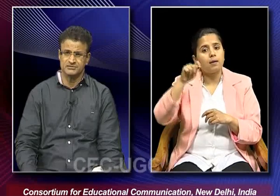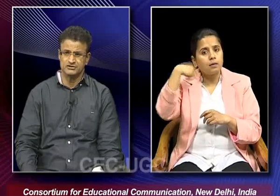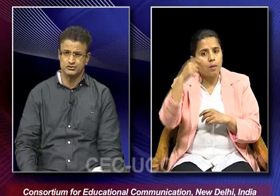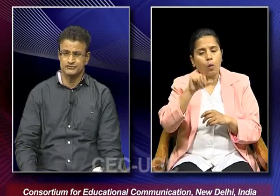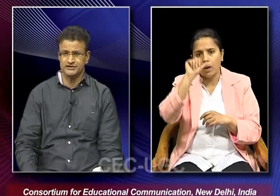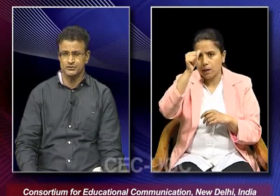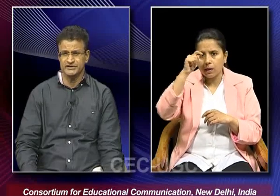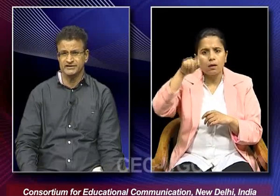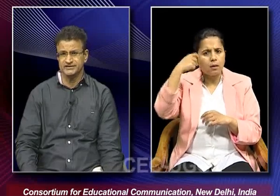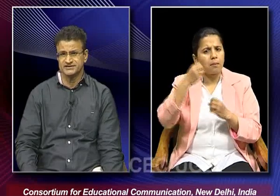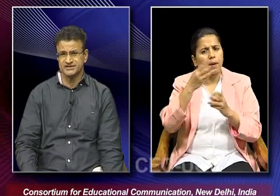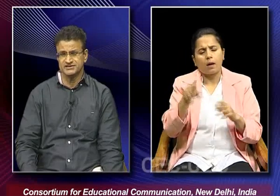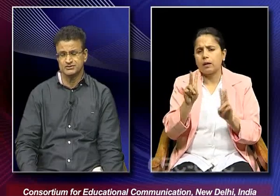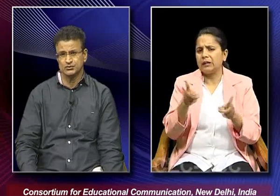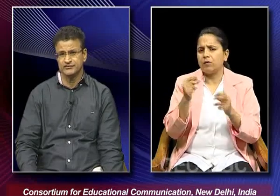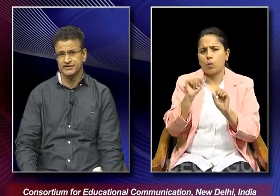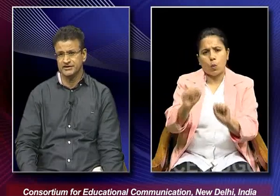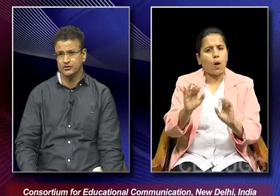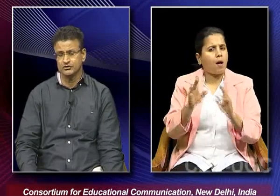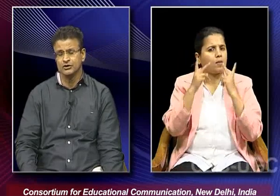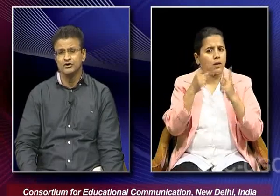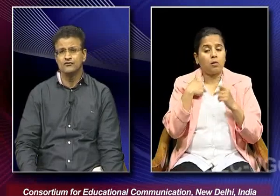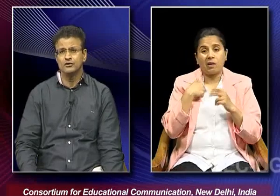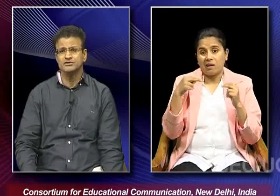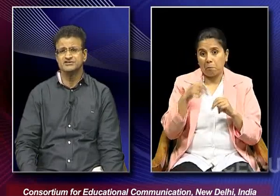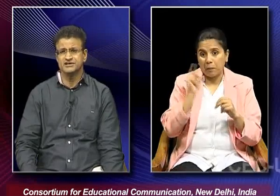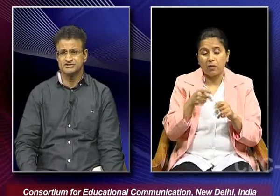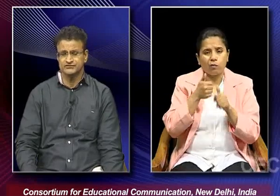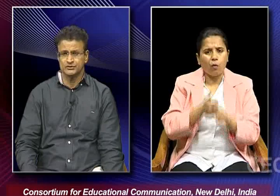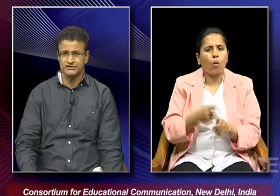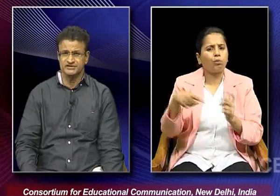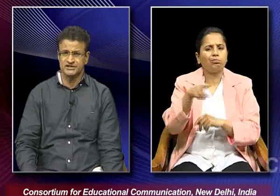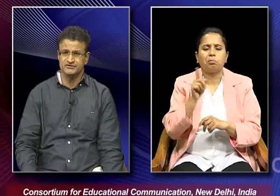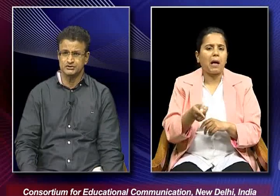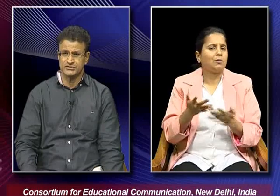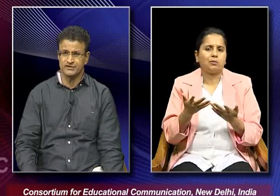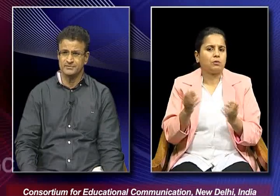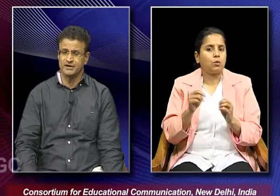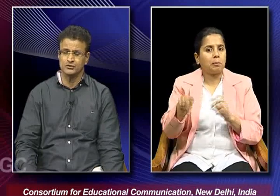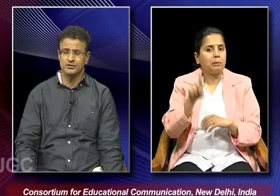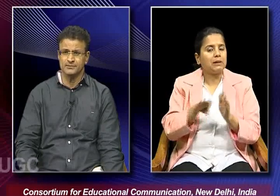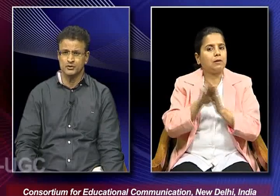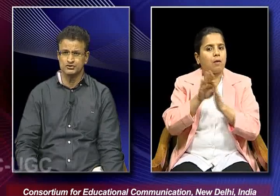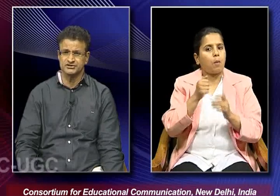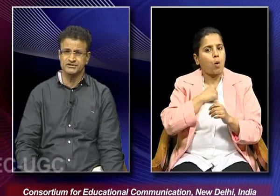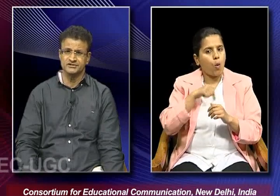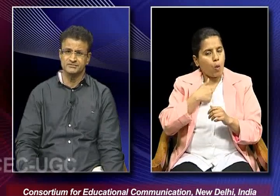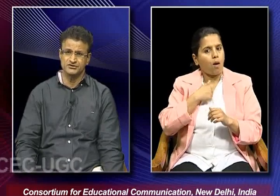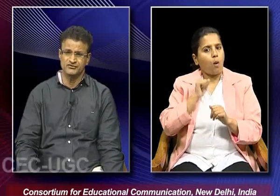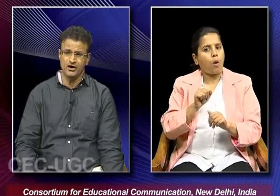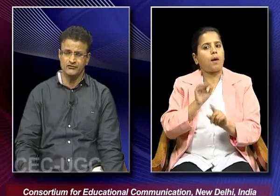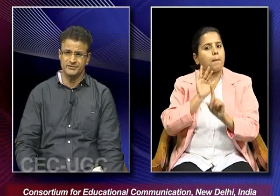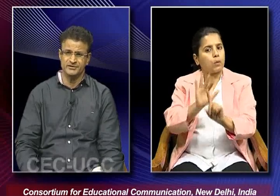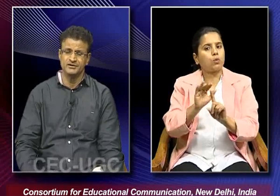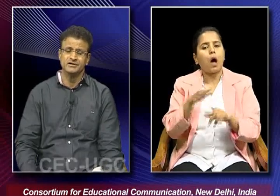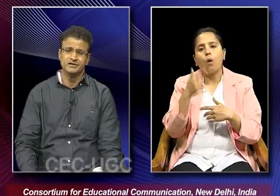cinema is also very unique in that sense, so we need not follow these kinds of theories and we should develop our own approach in terms of